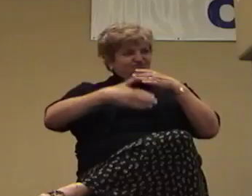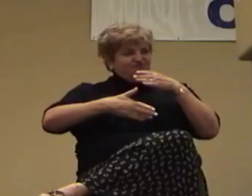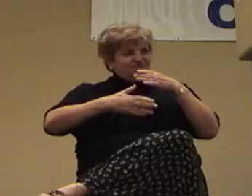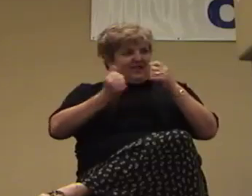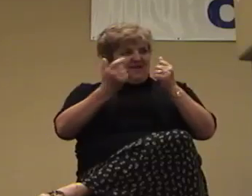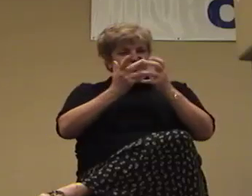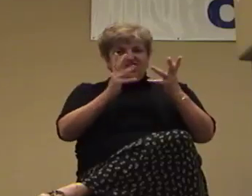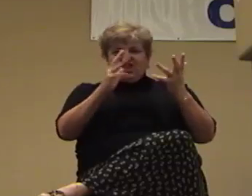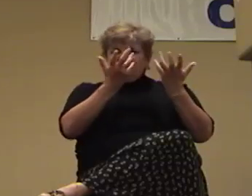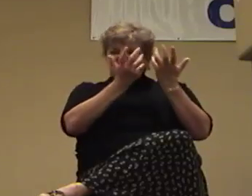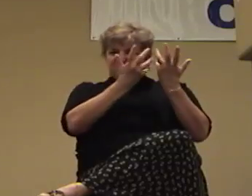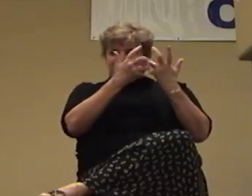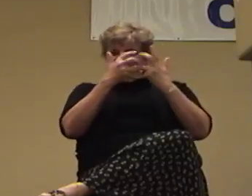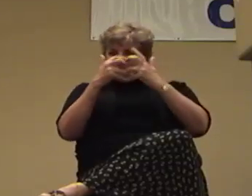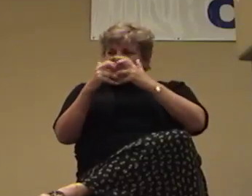now. You know,